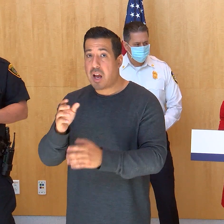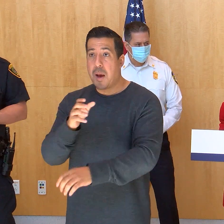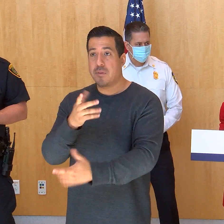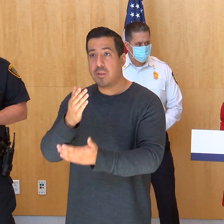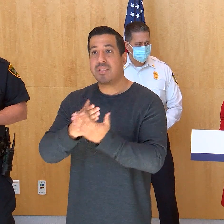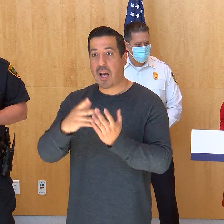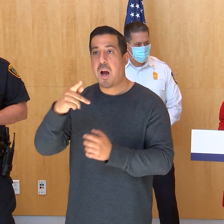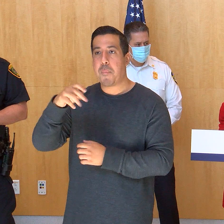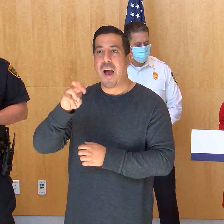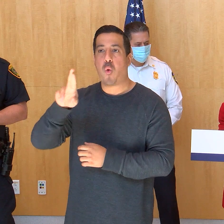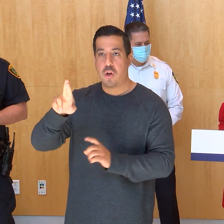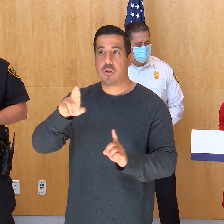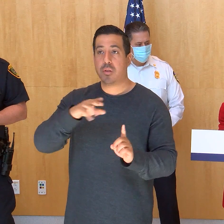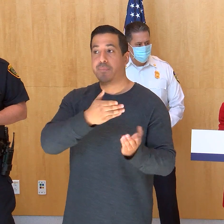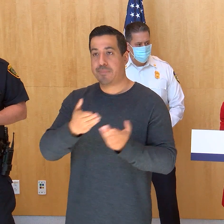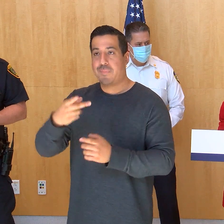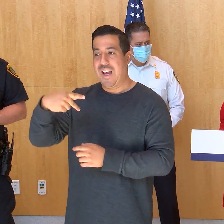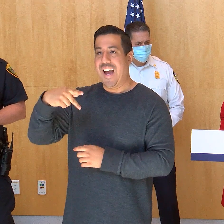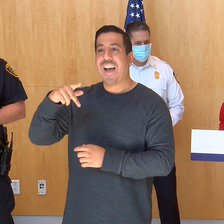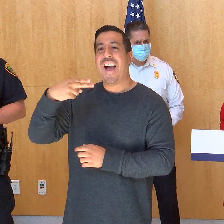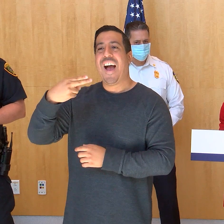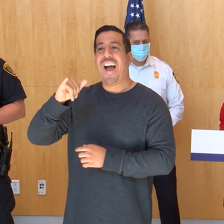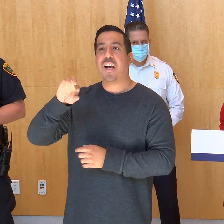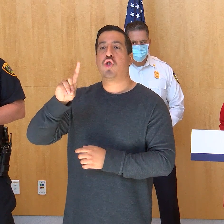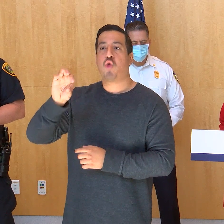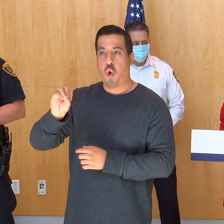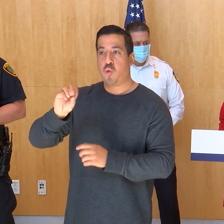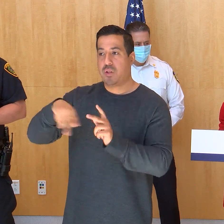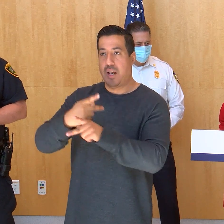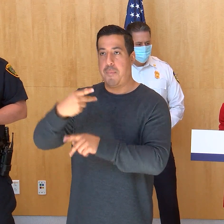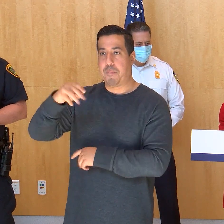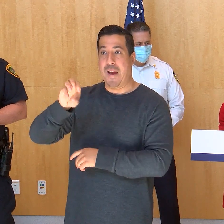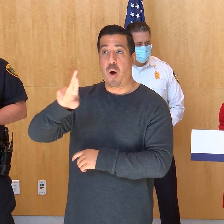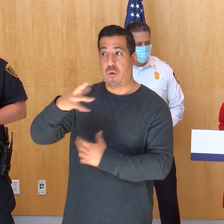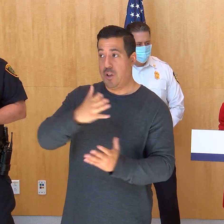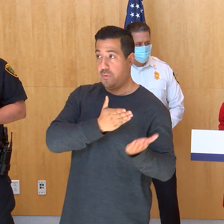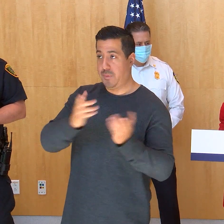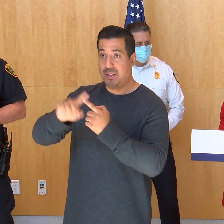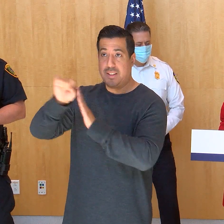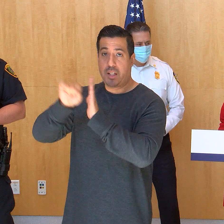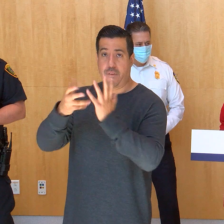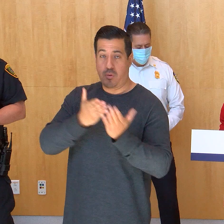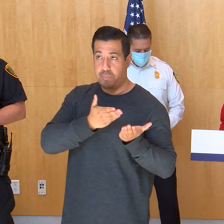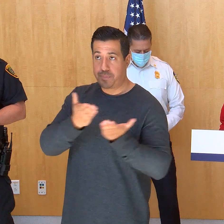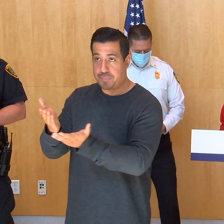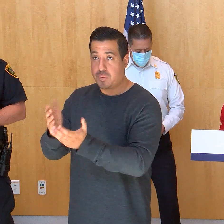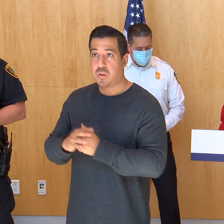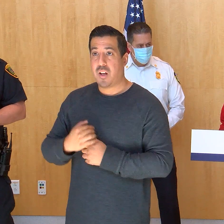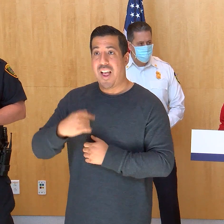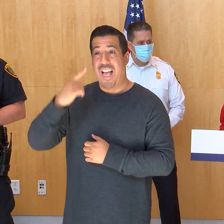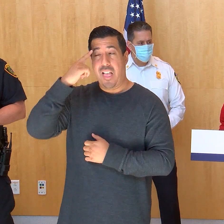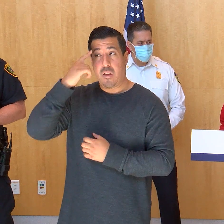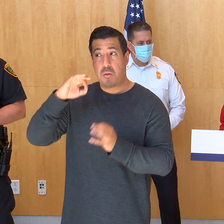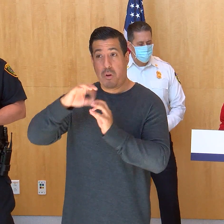have sent us hydropower. They have already sent that power to the state. I think it is important for ERCOT